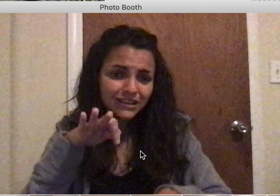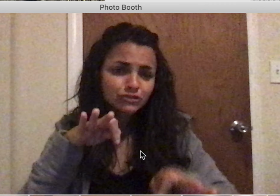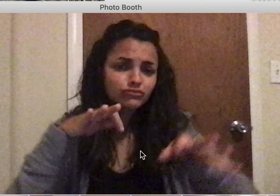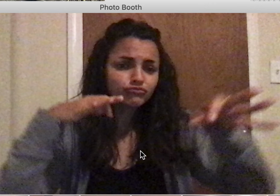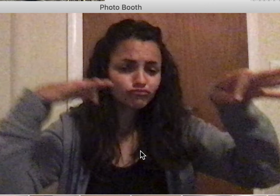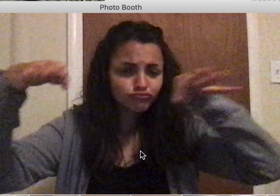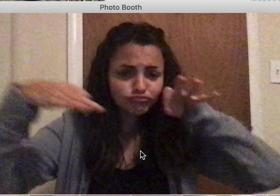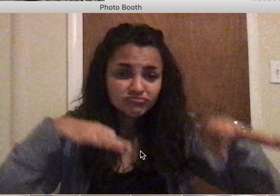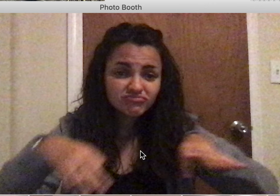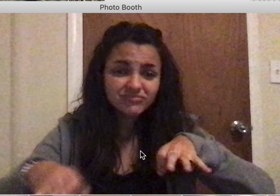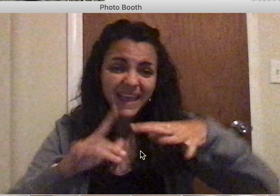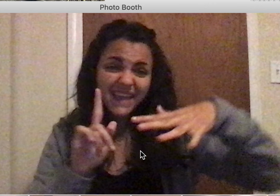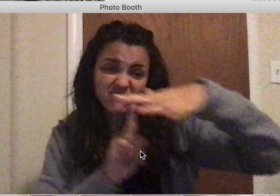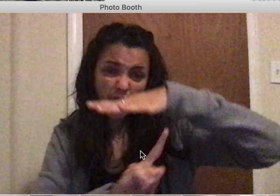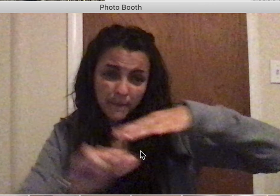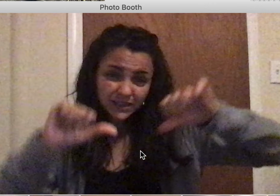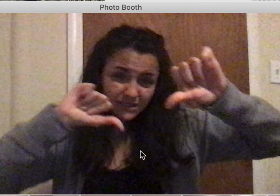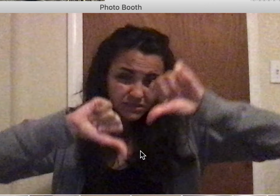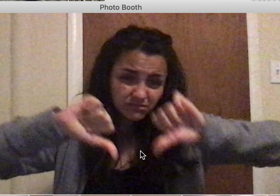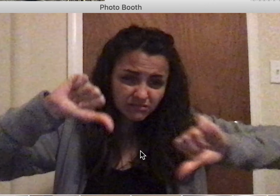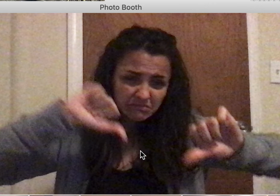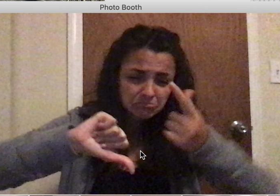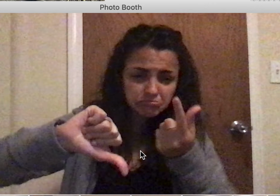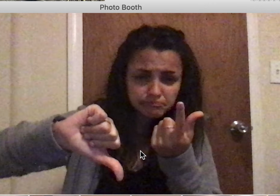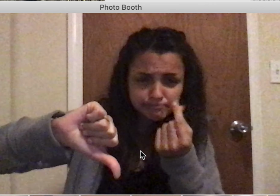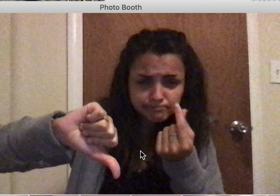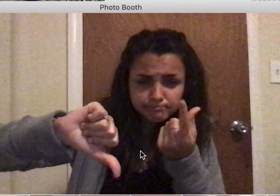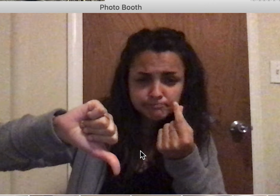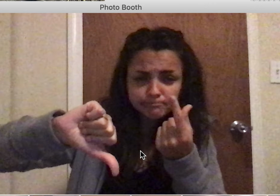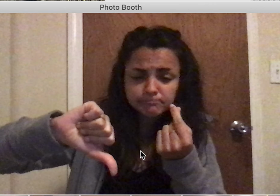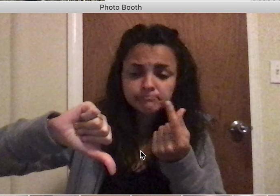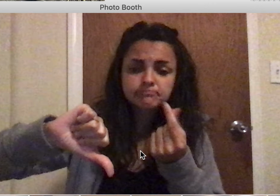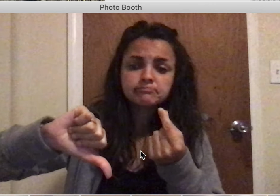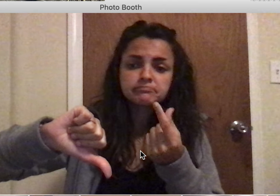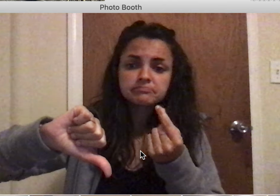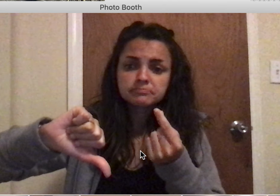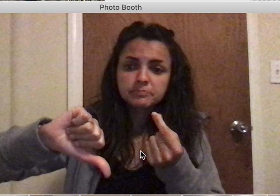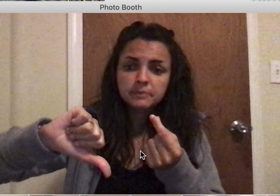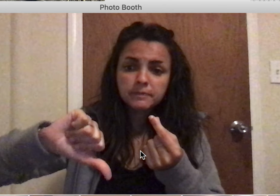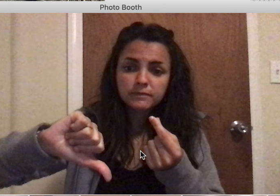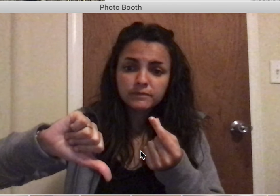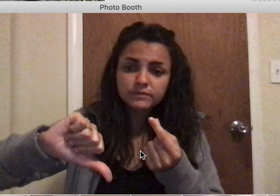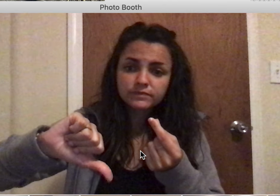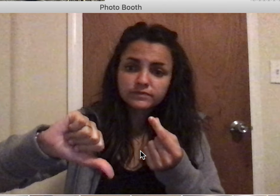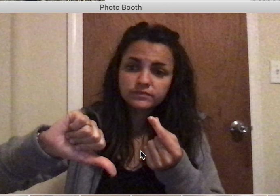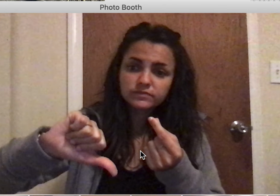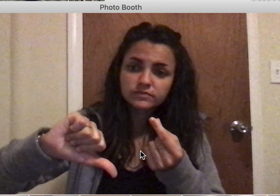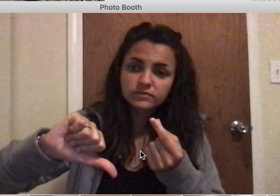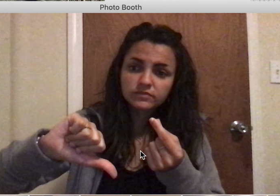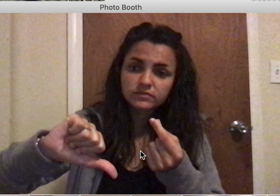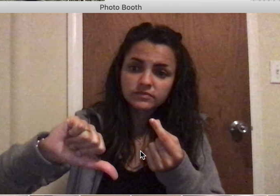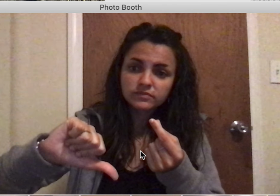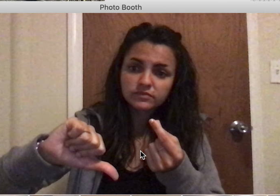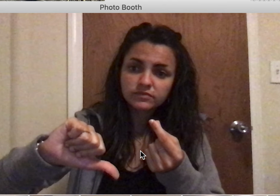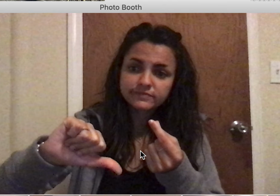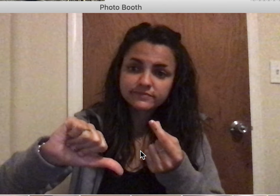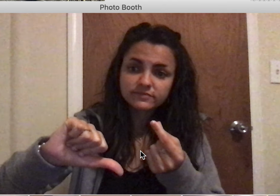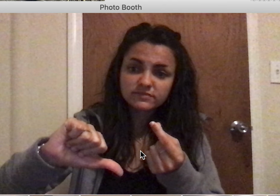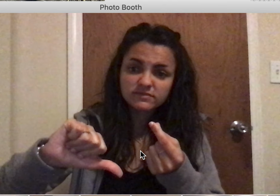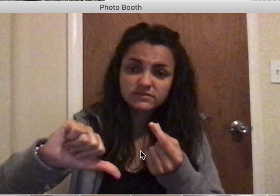science, some of today's objectives, define the field of environmental science. So what exactly is